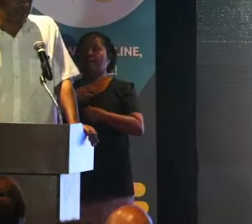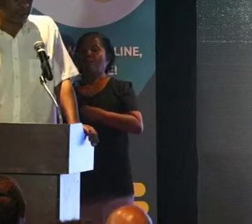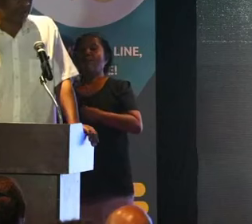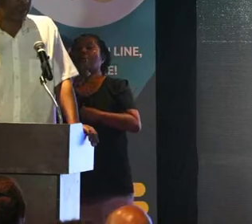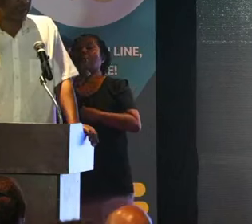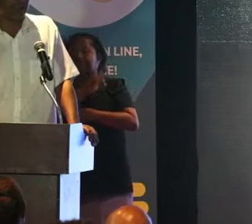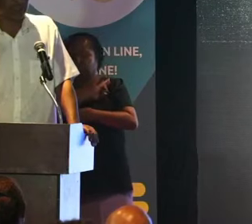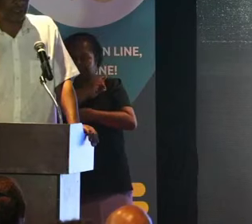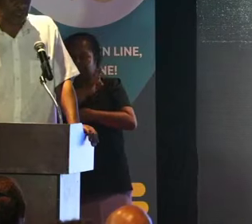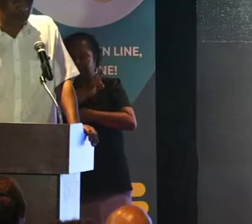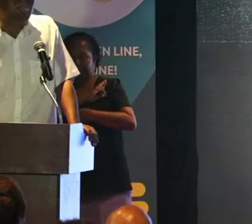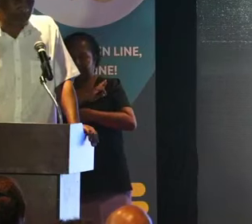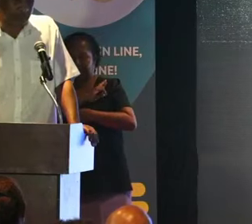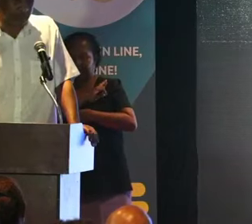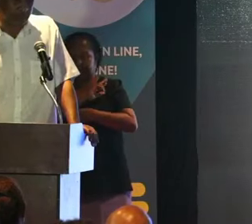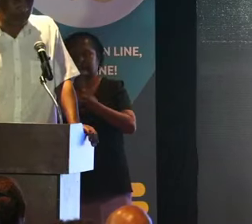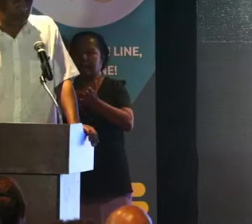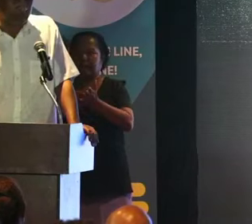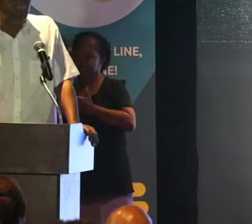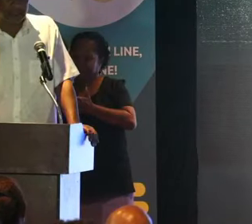Responsibilities including paying for tax.